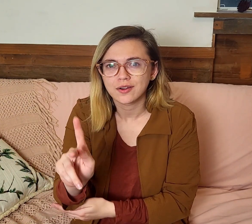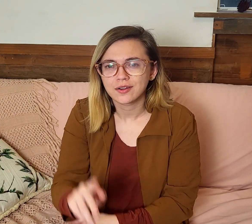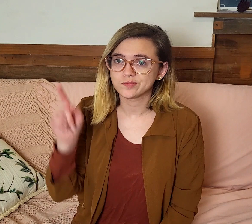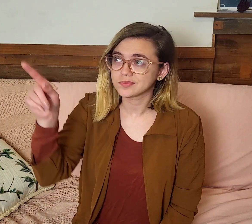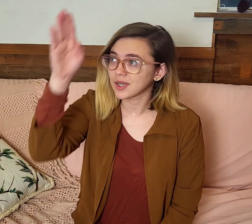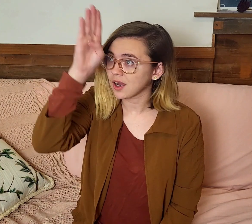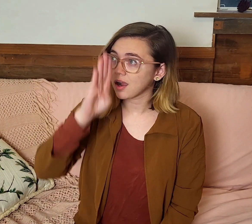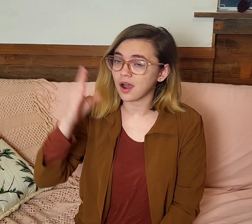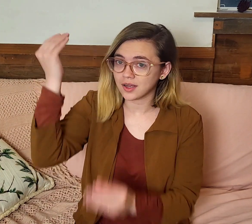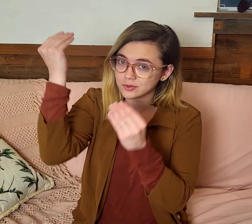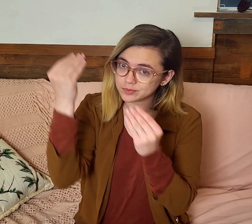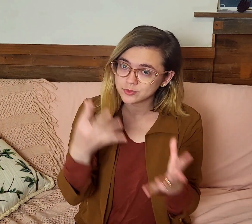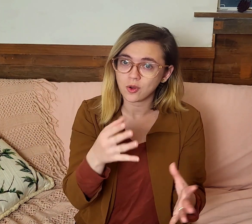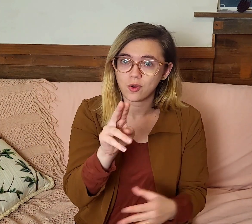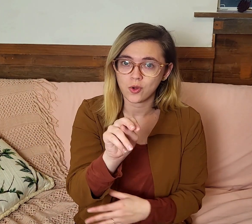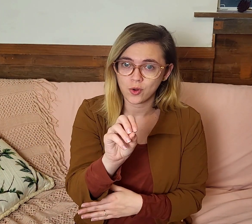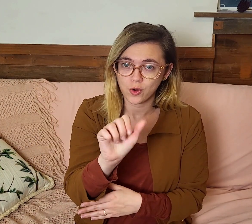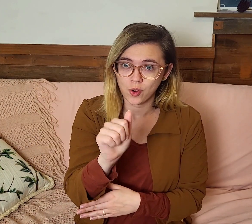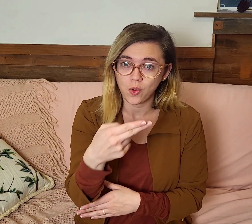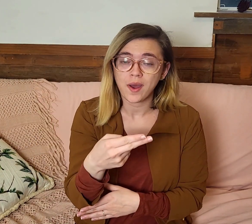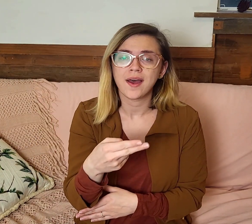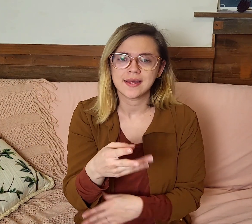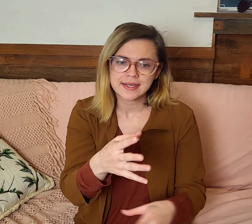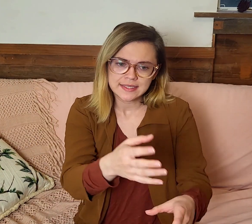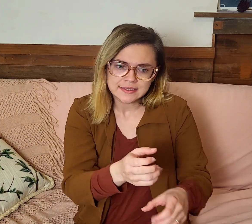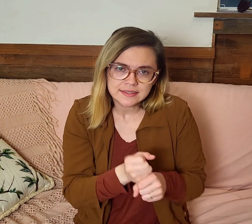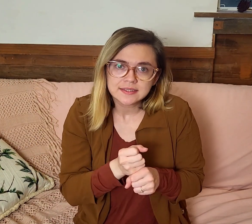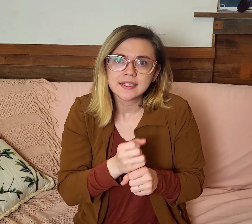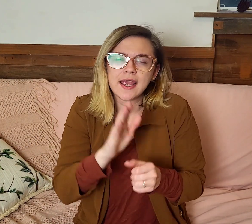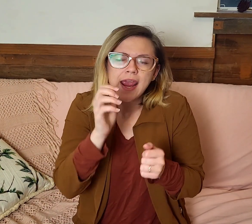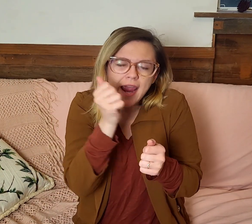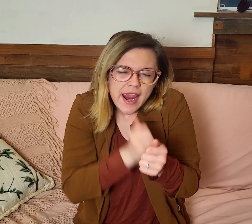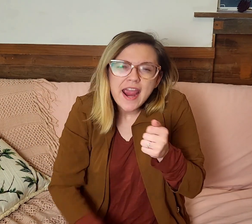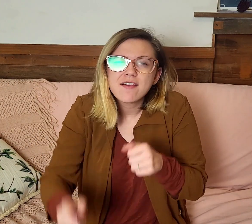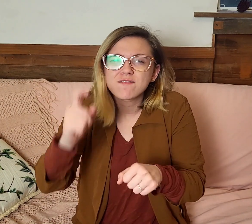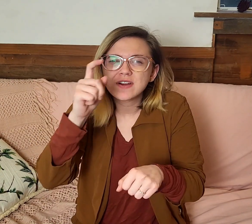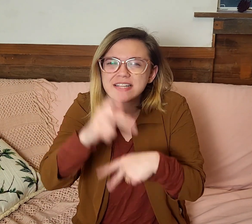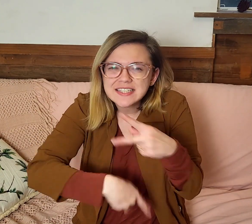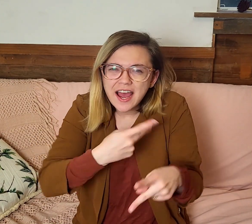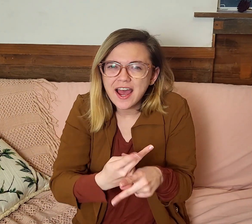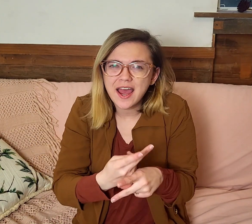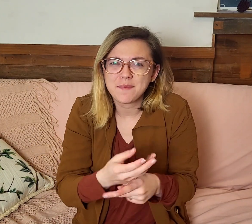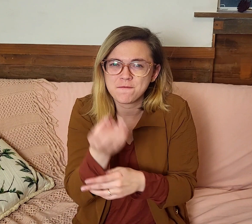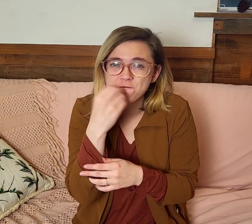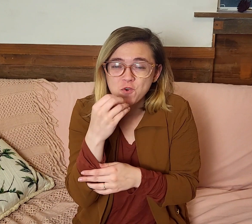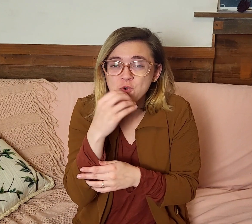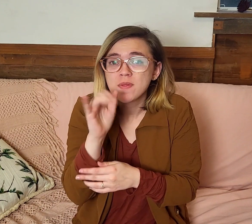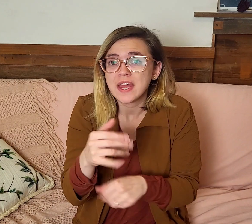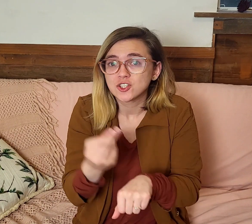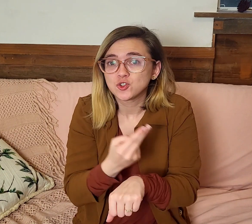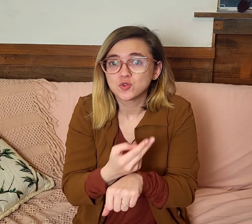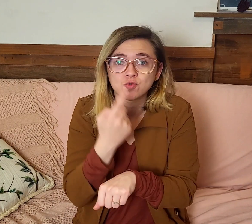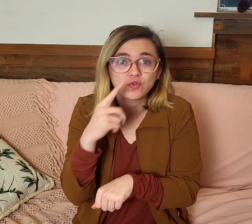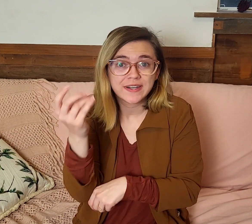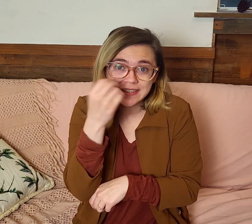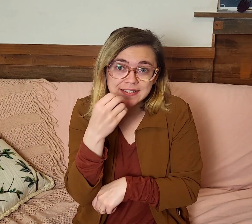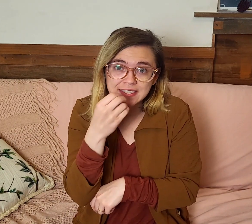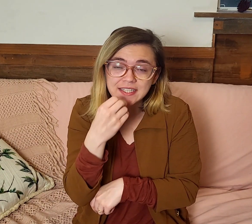And God, He told Noah to get every kind of food that is used for